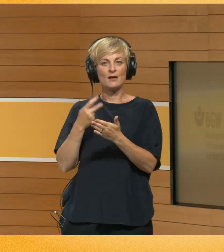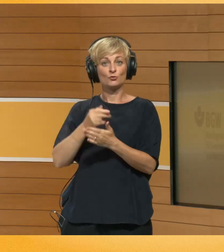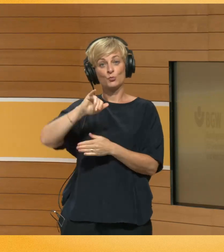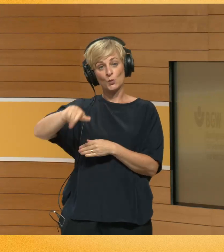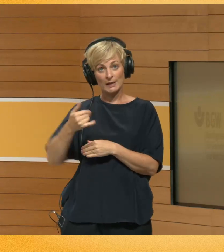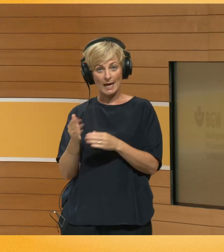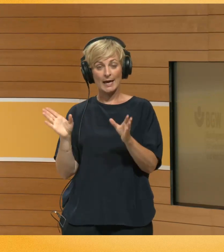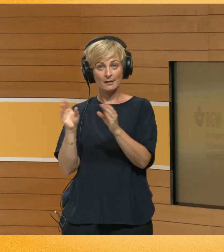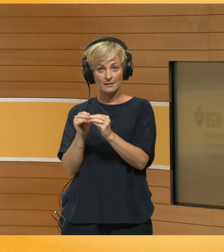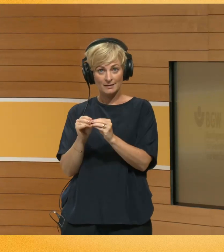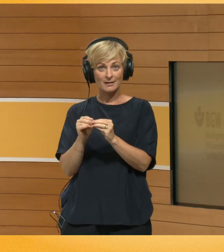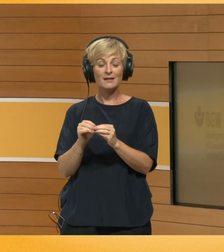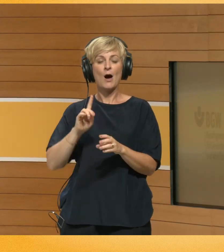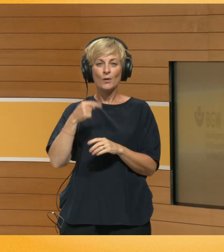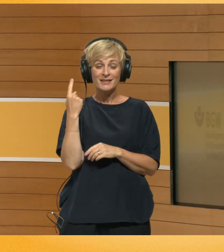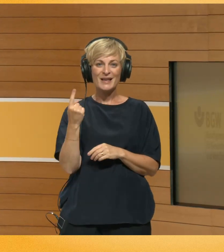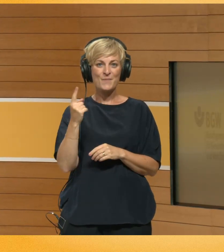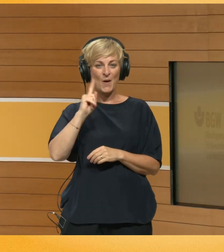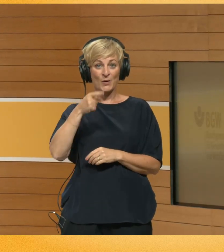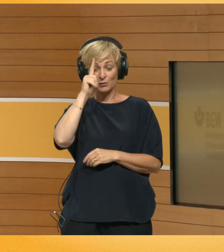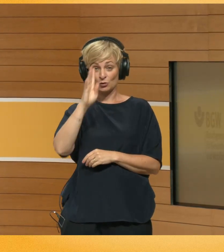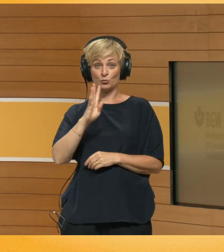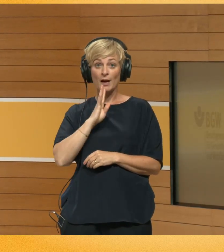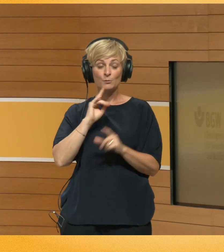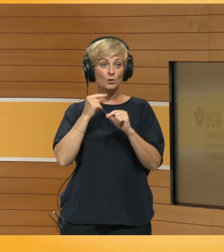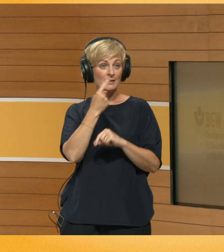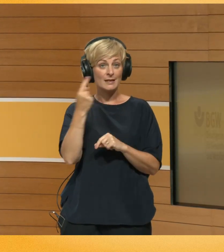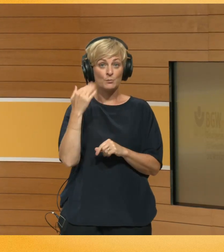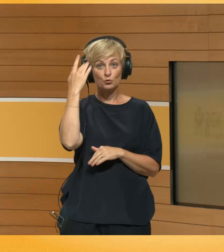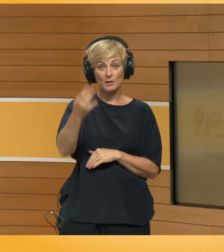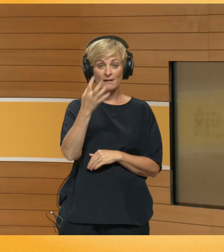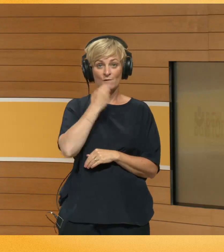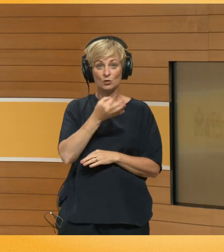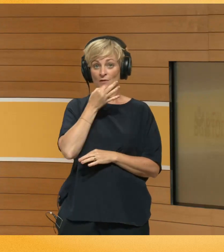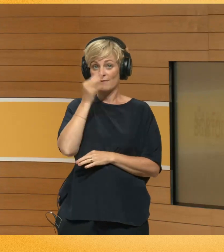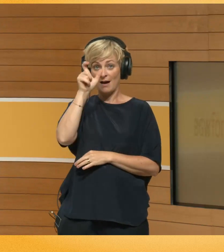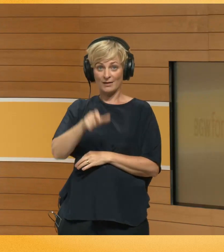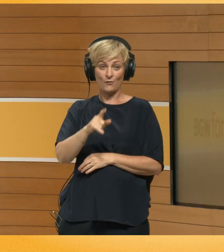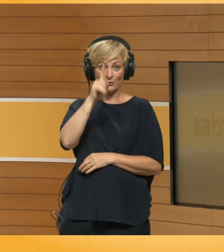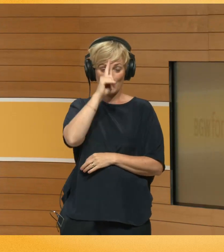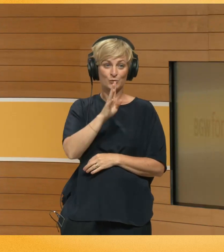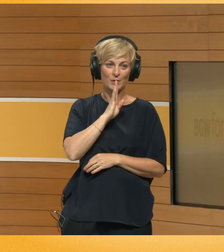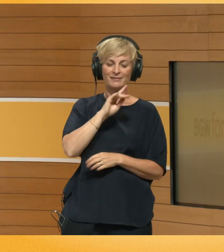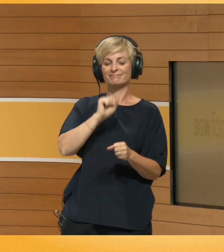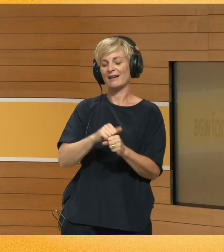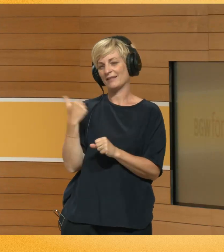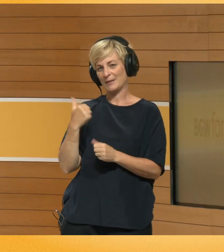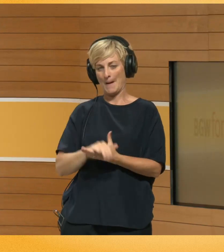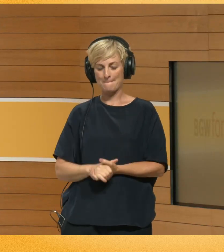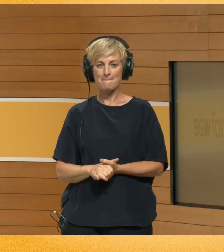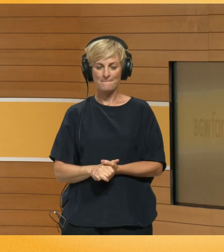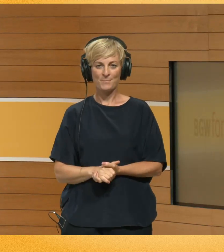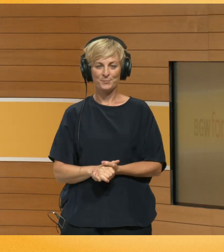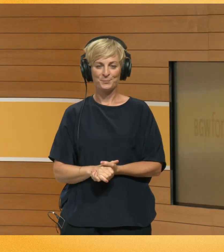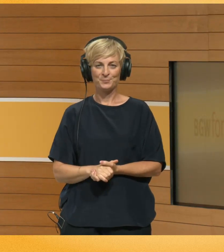do have a German question, don't hesitate to ask him as well. So, for example, he's involved